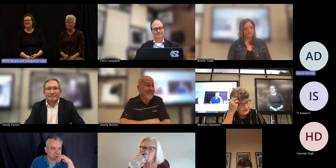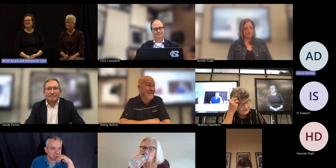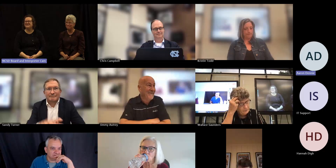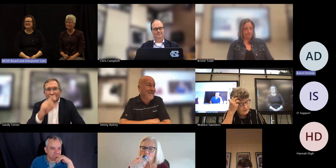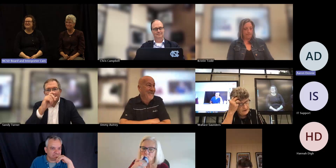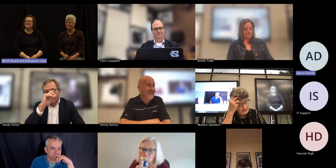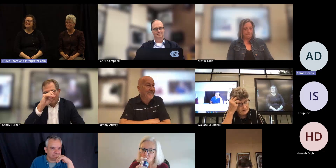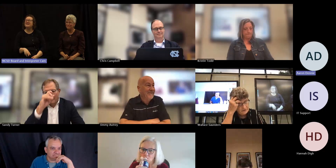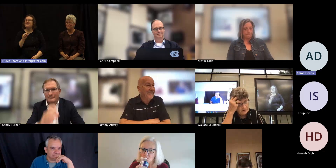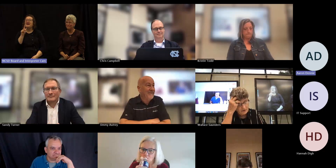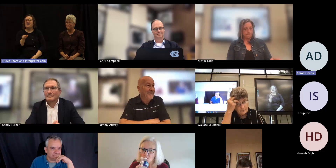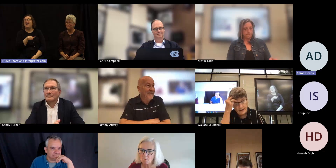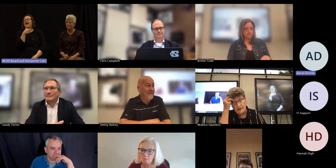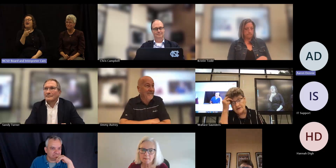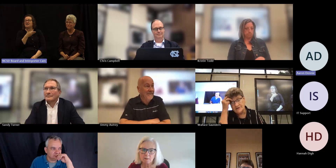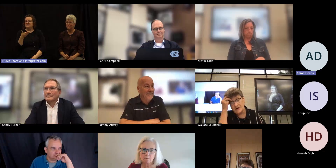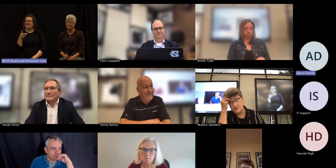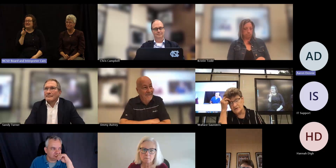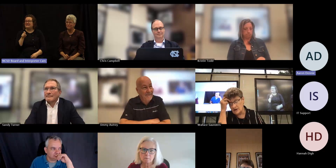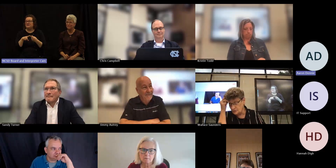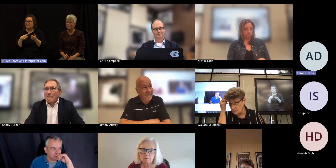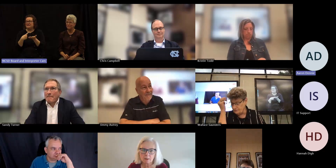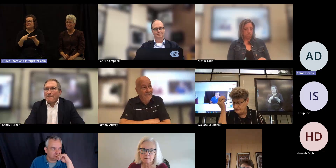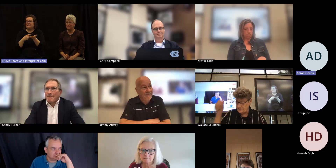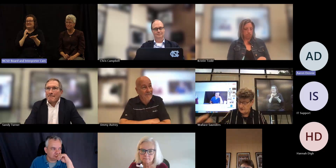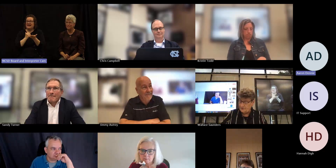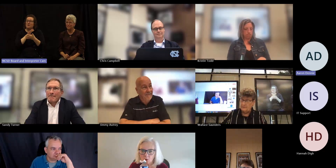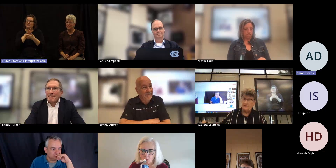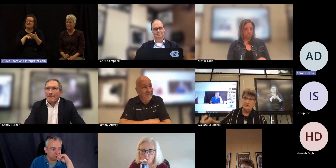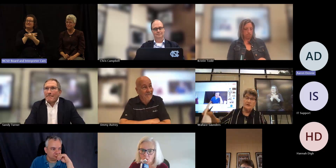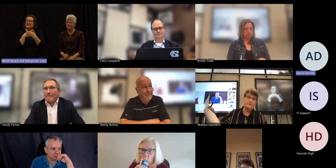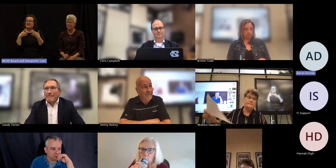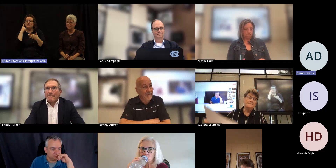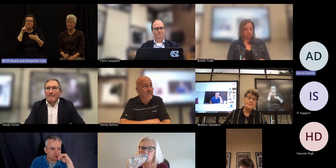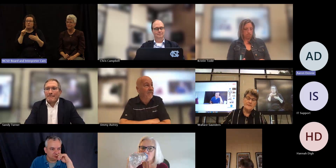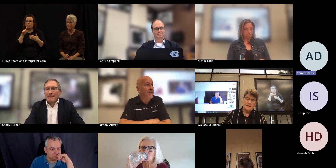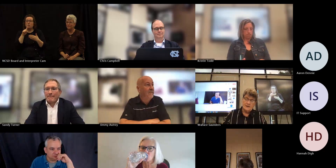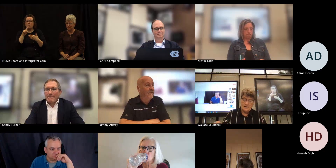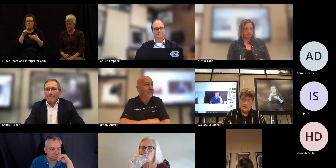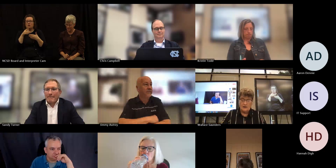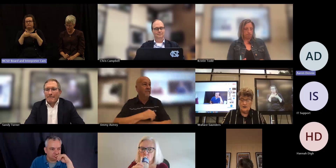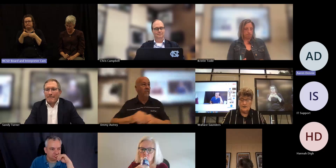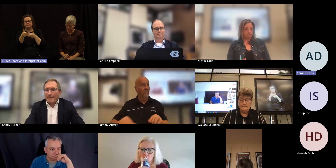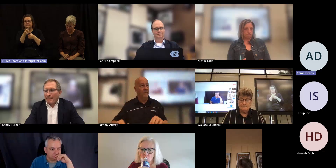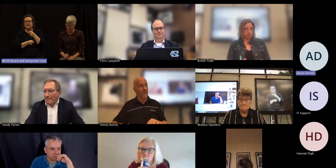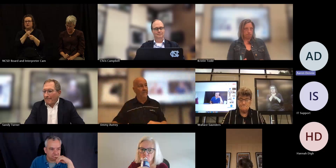The other thing we need to talk about is our schedule for this upcoming year.